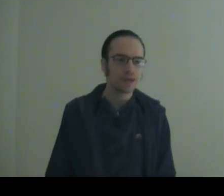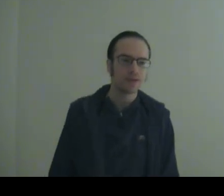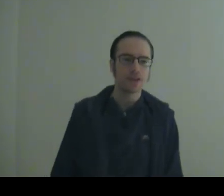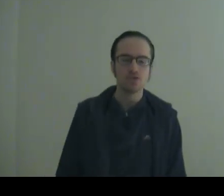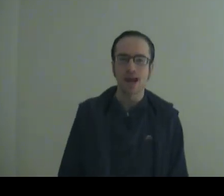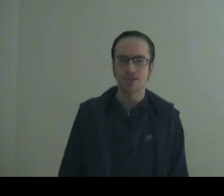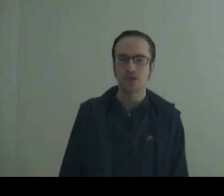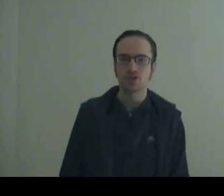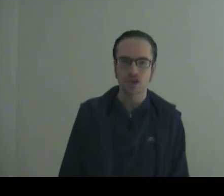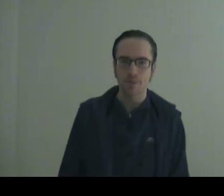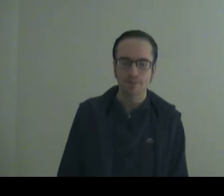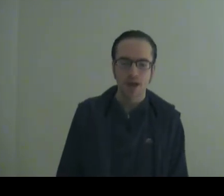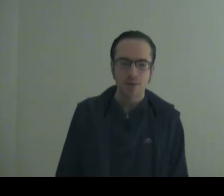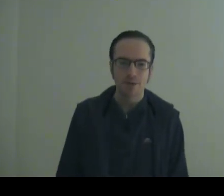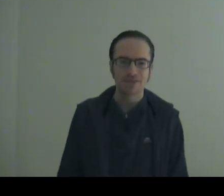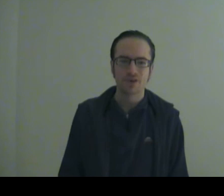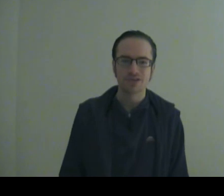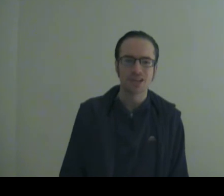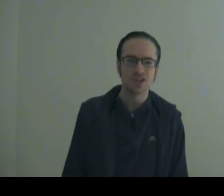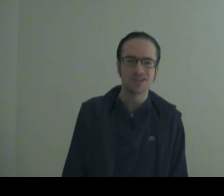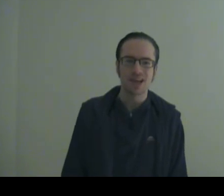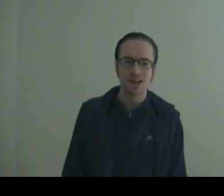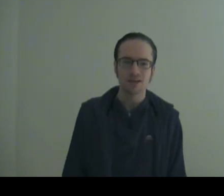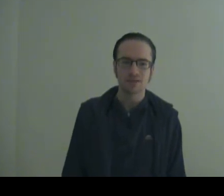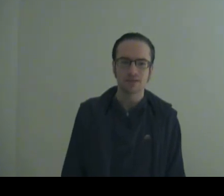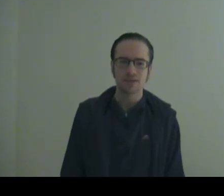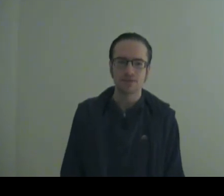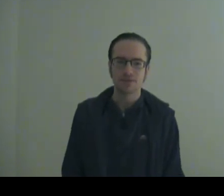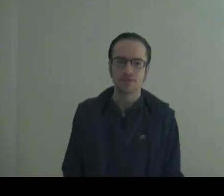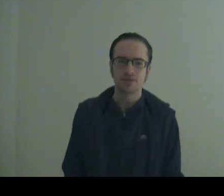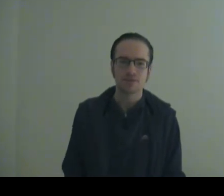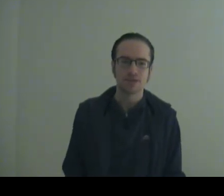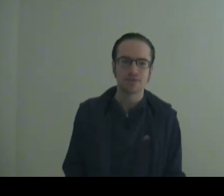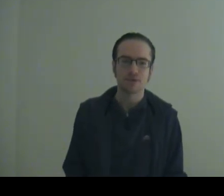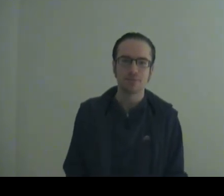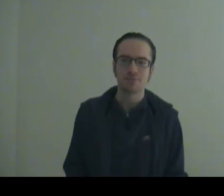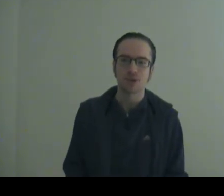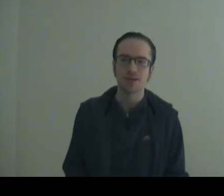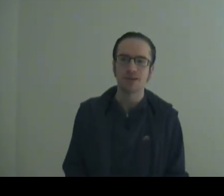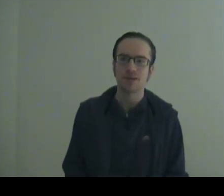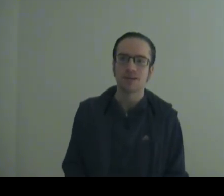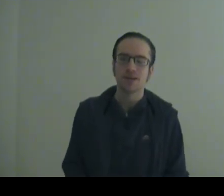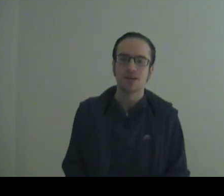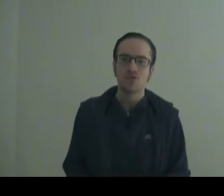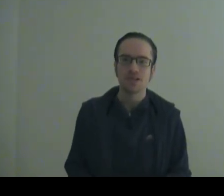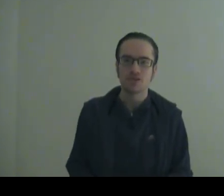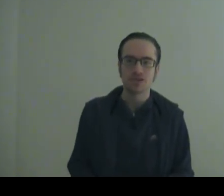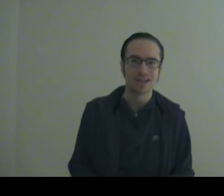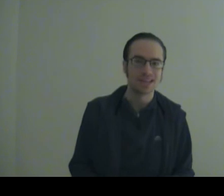they do execute some, but as far as I could tell from what little research I did